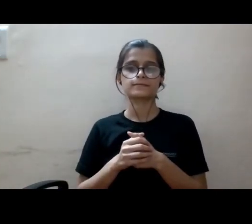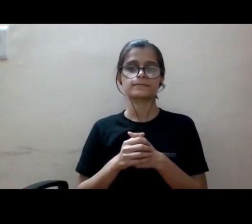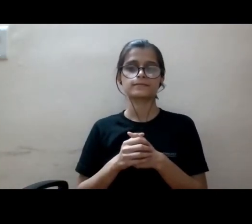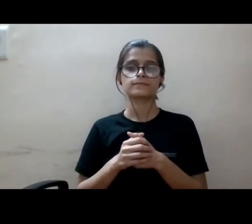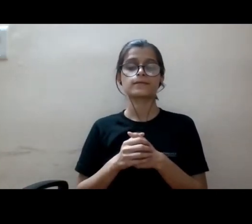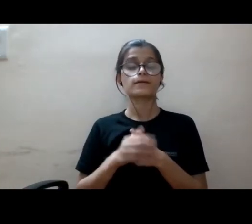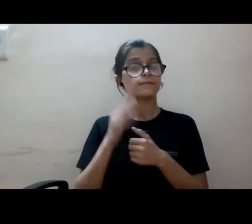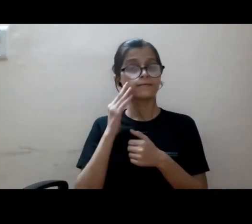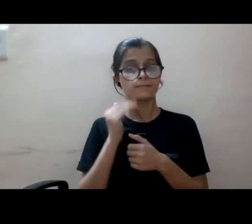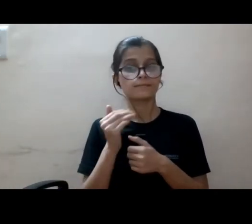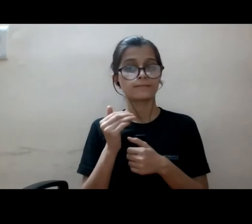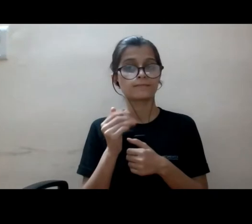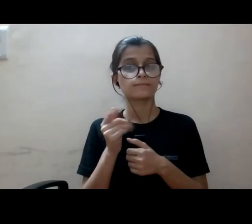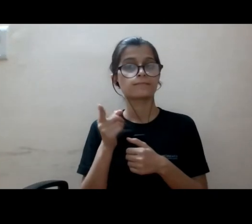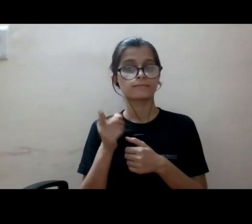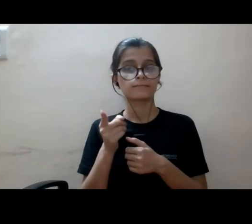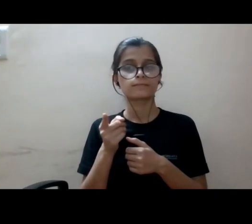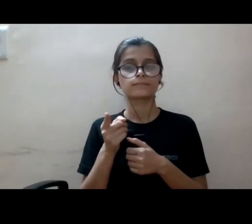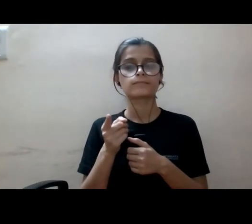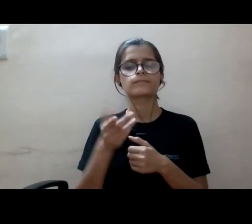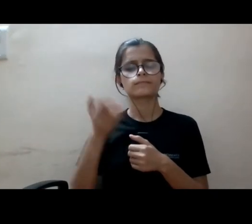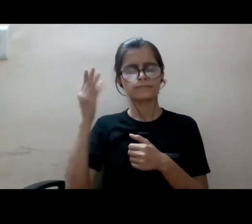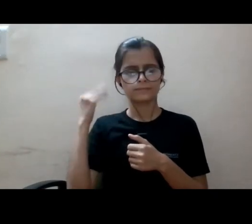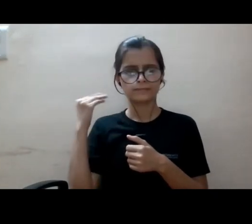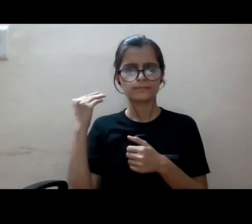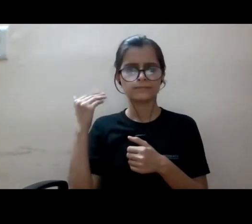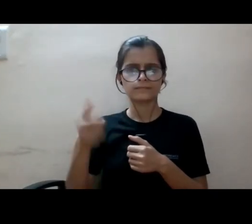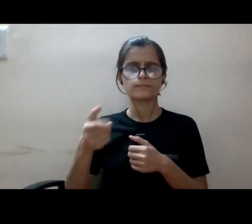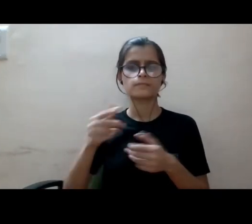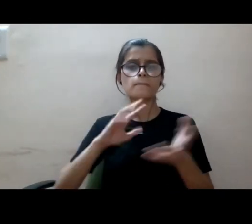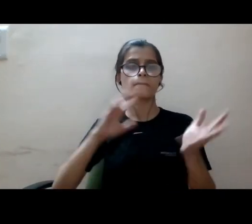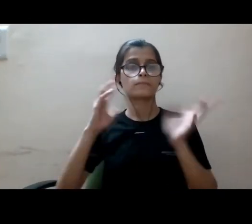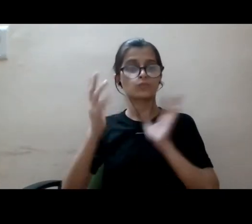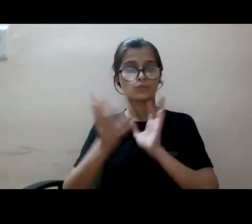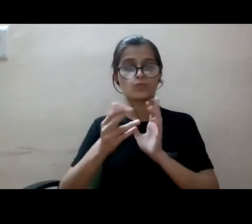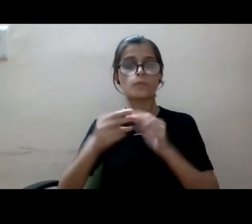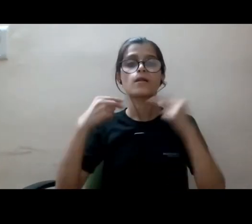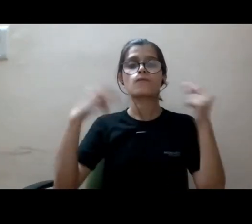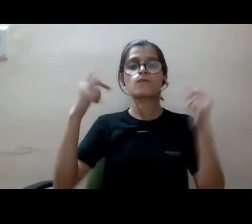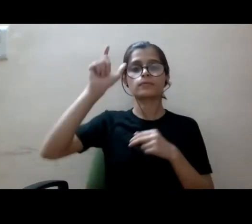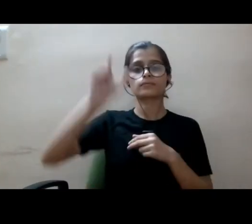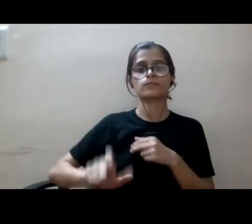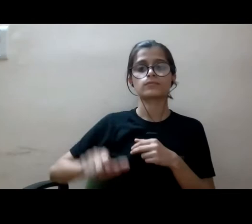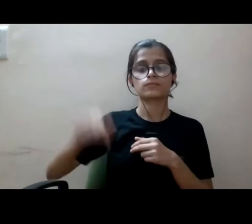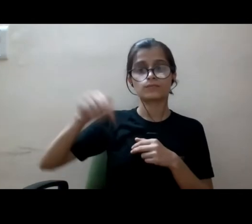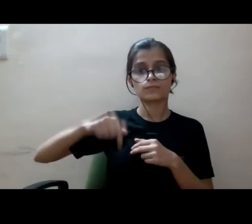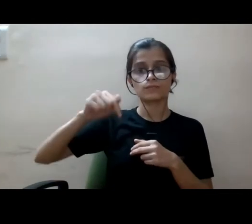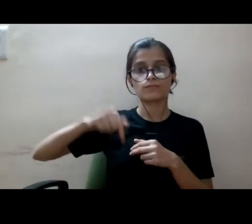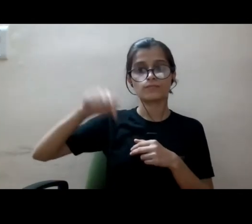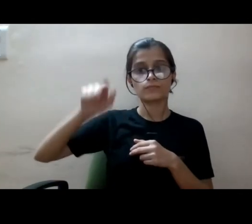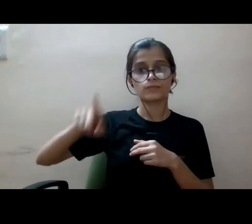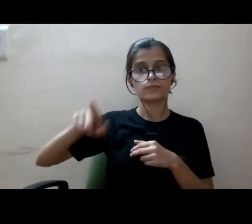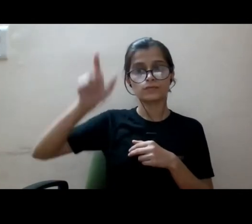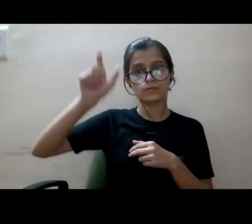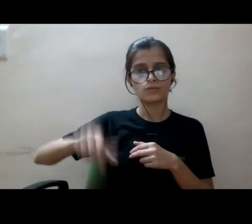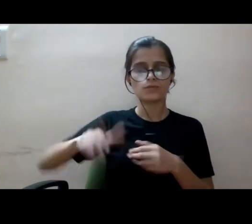Because the Cold War was in full swing, Van Cliburn became a global celebrity, and to this day, he's the only classical